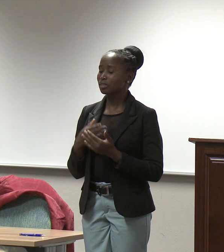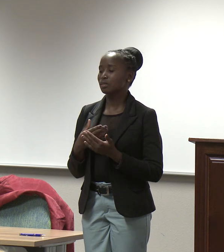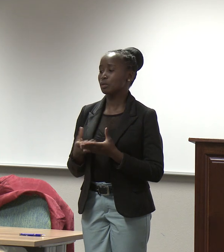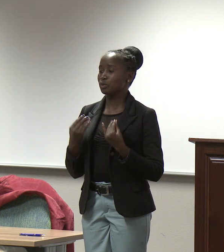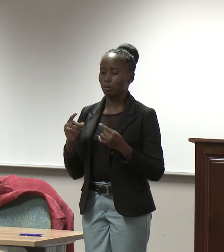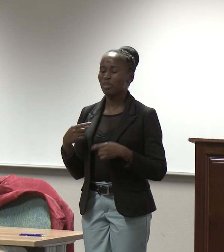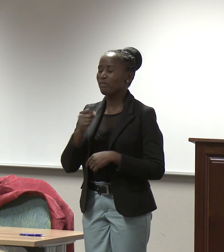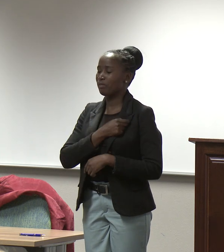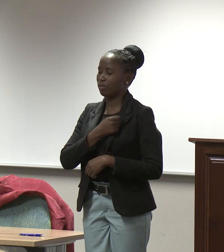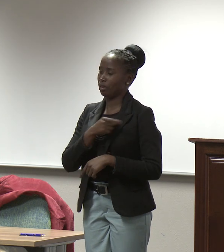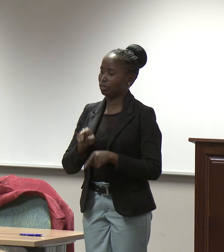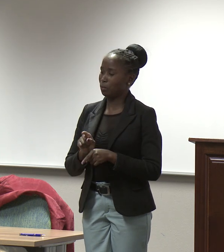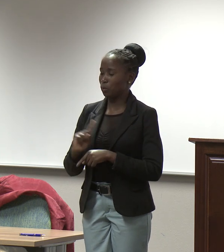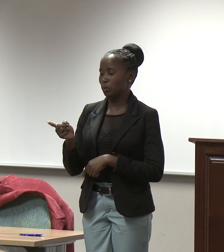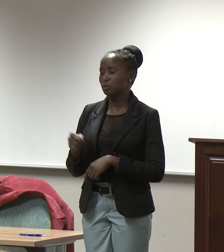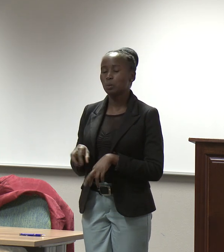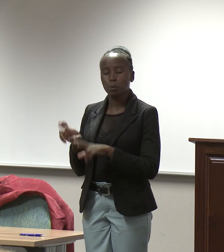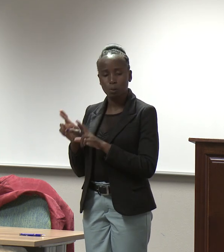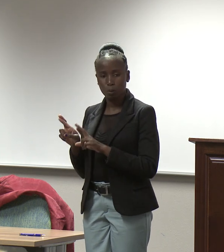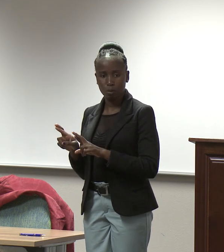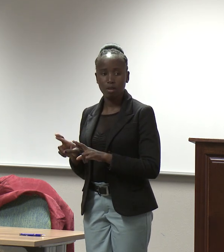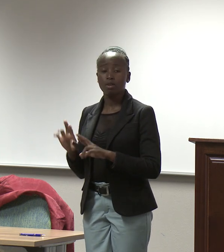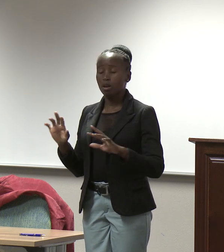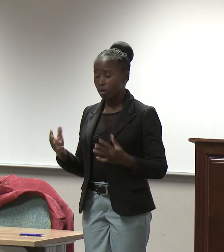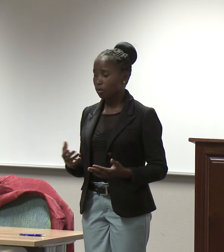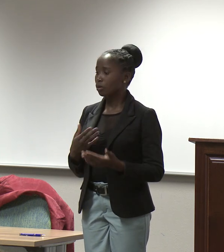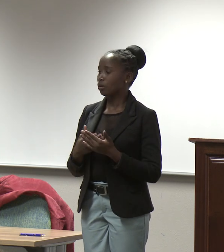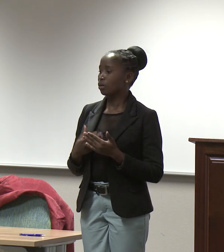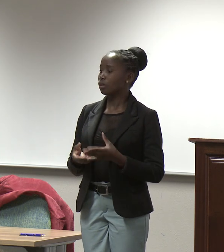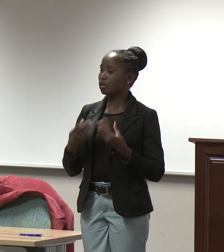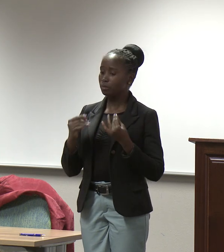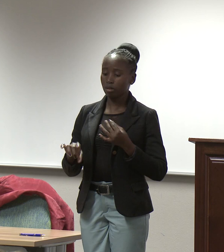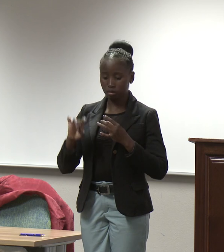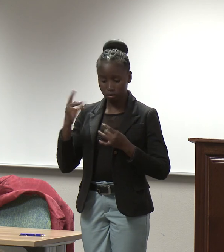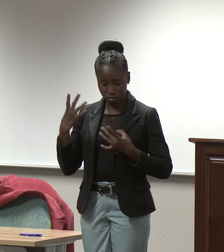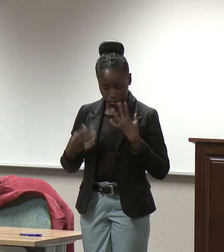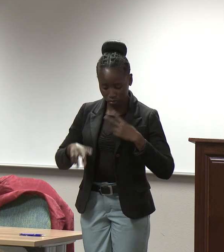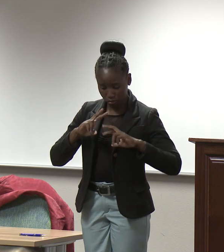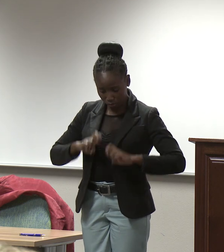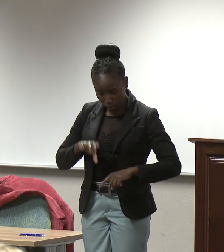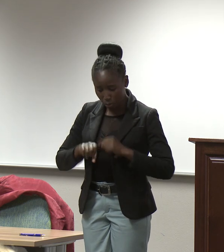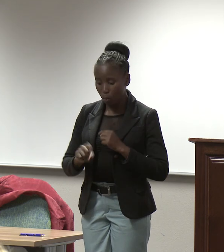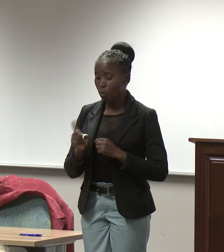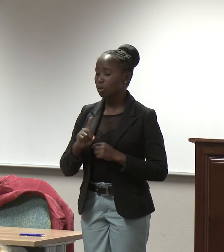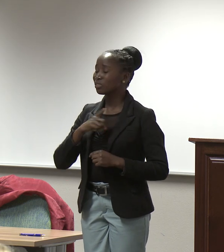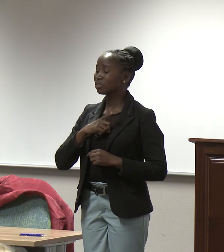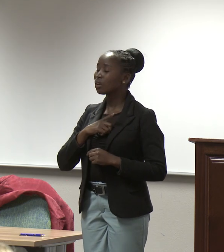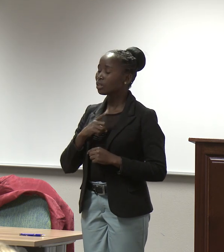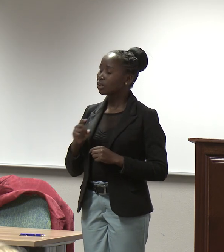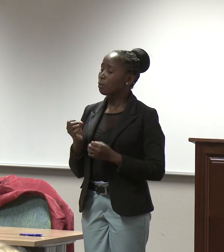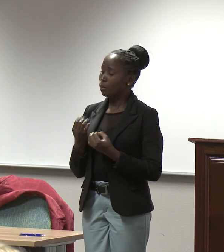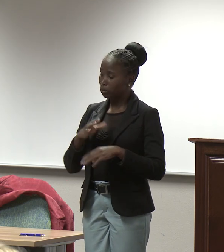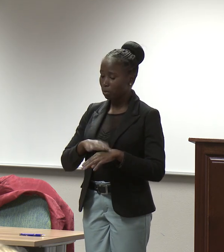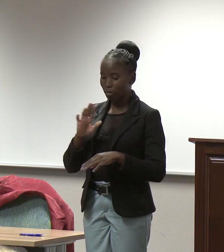hope. It's to make a radical diagnosis of our time, but at the same time leave hope. Because some people